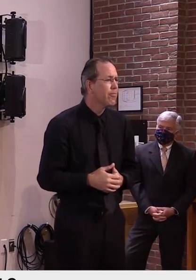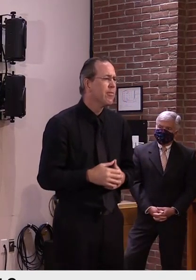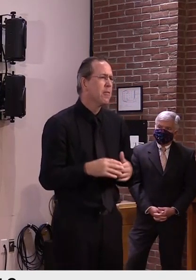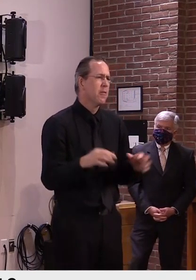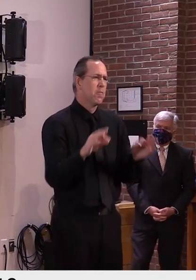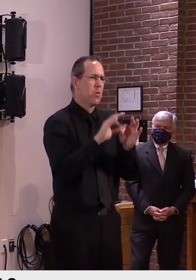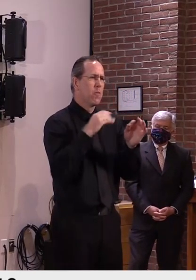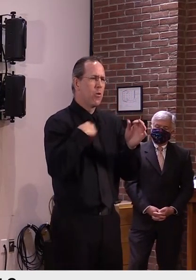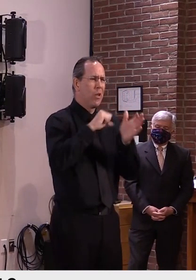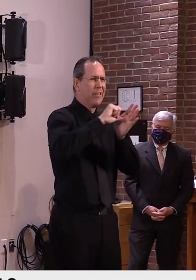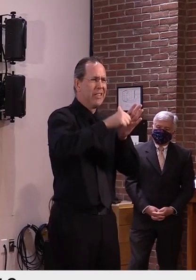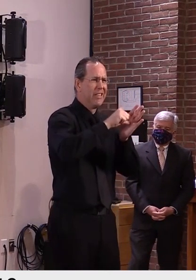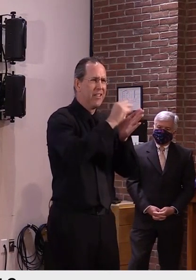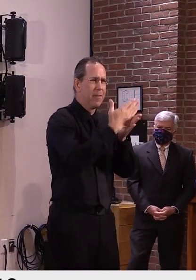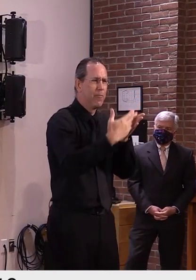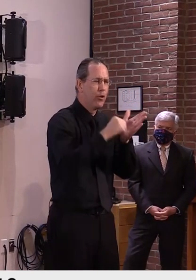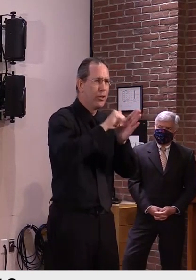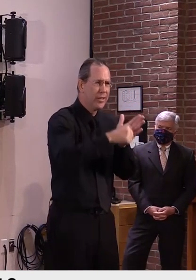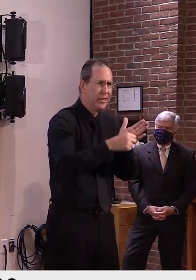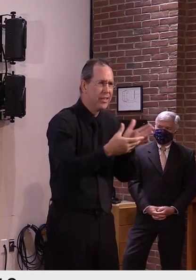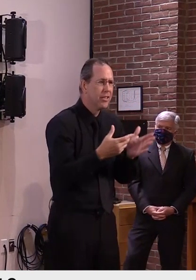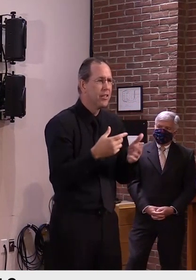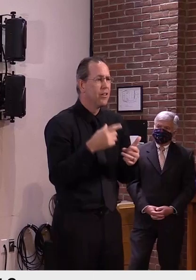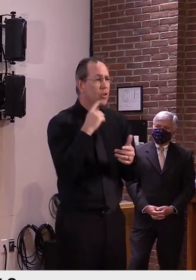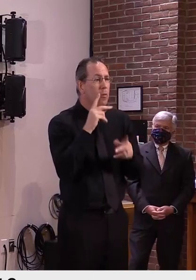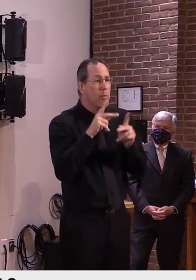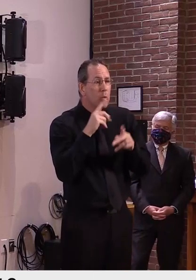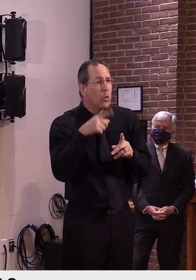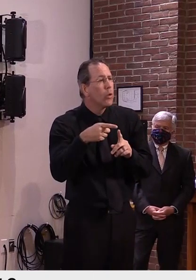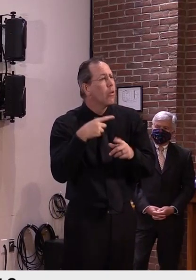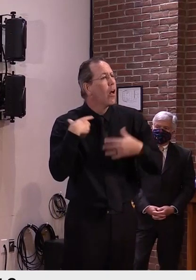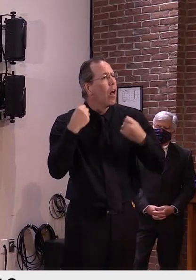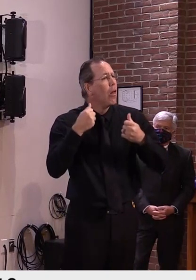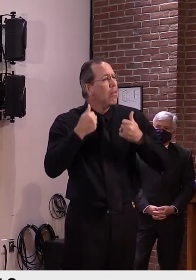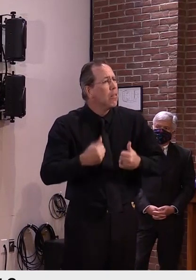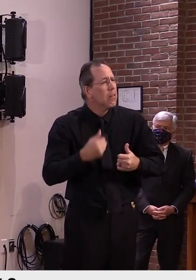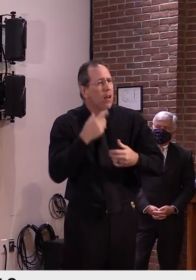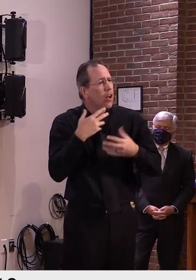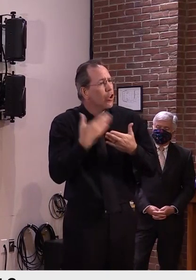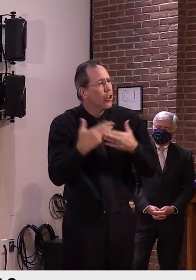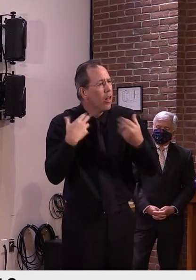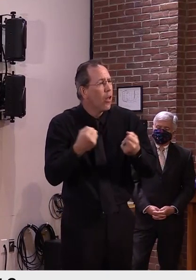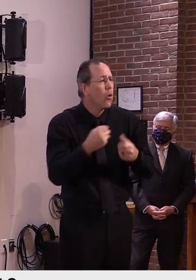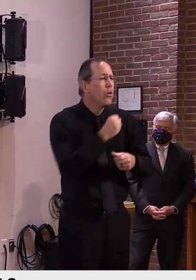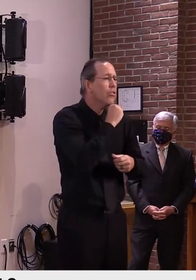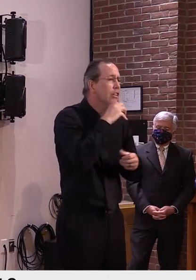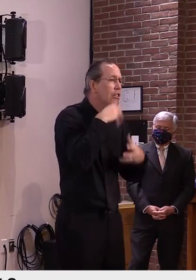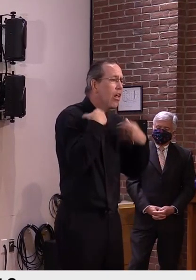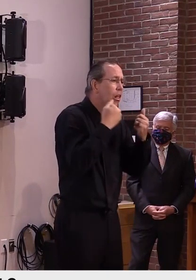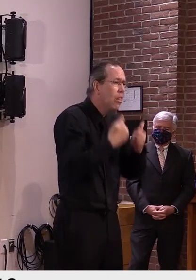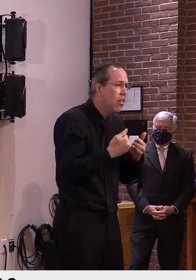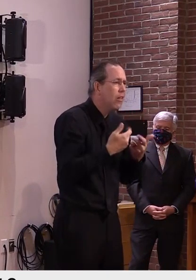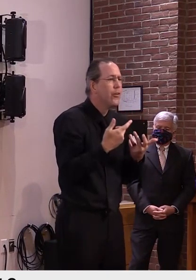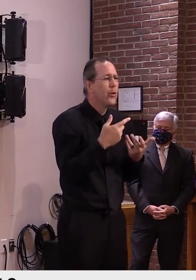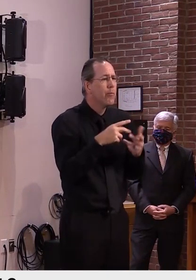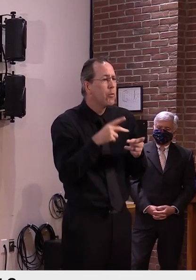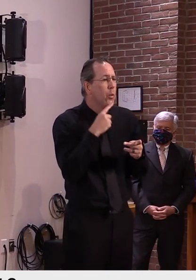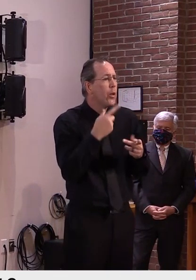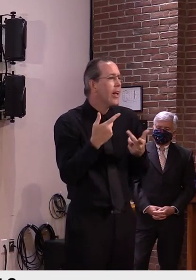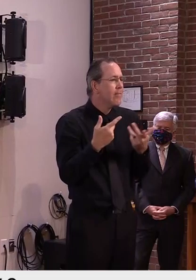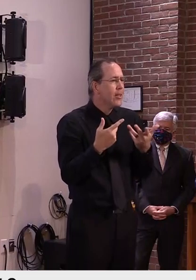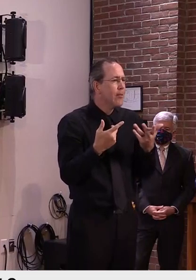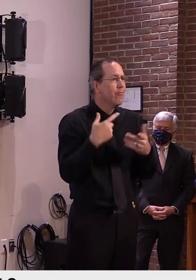this pandemic, is worrying about those who are living in congregate settings, worrying about those who may have a special